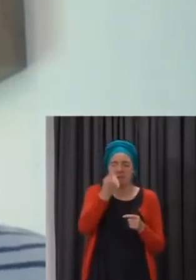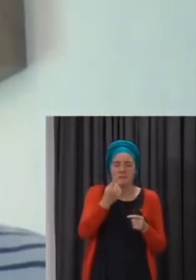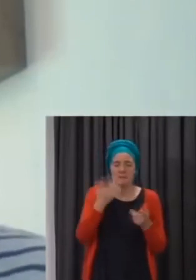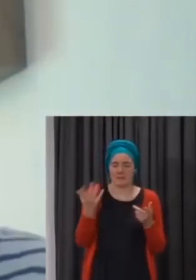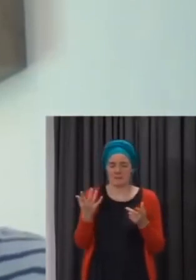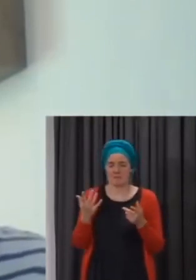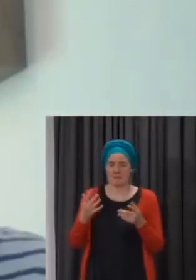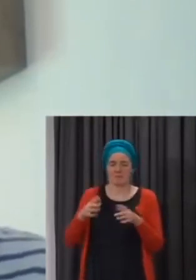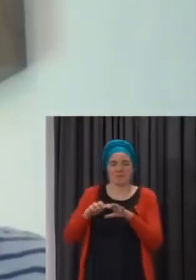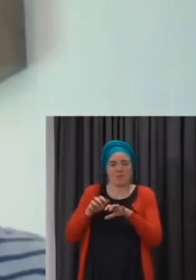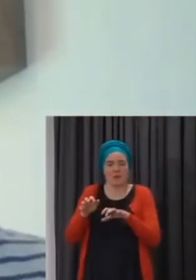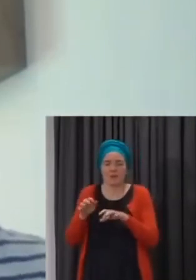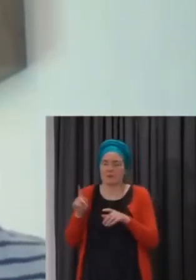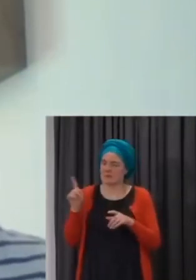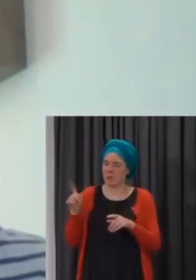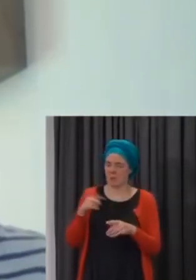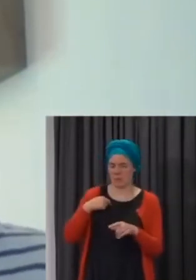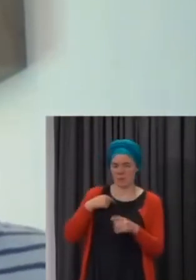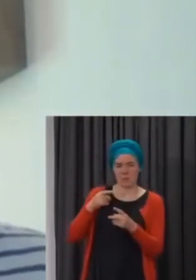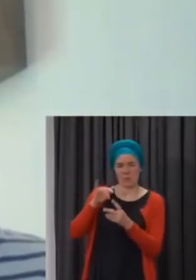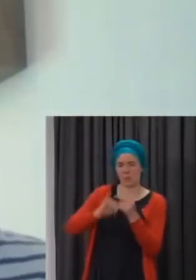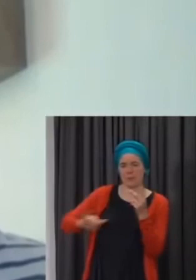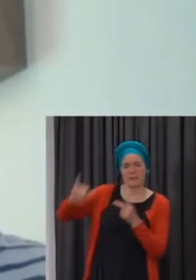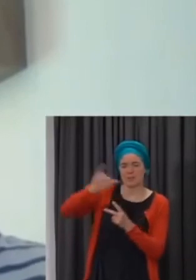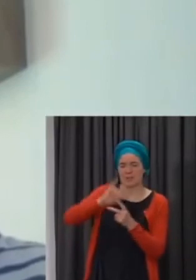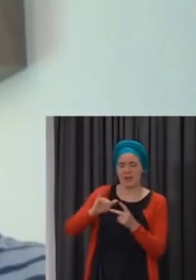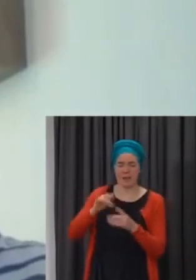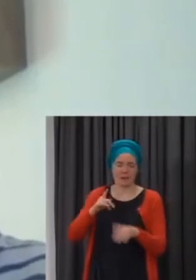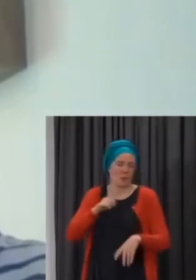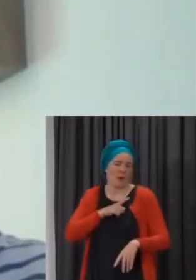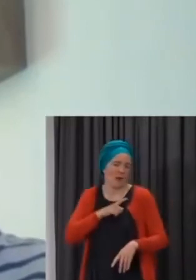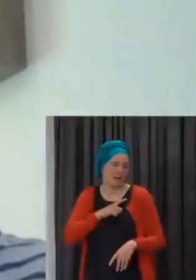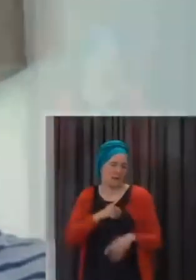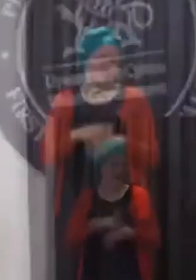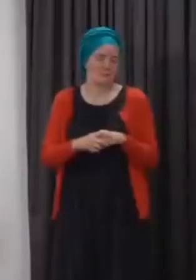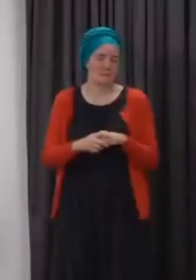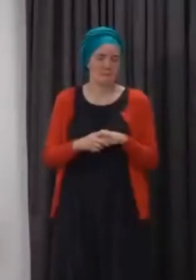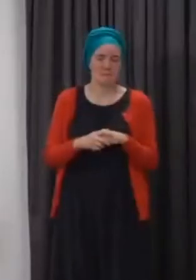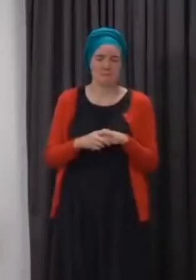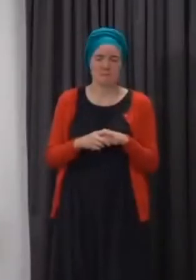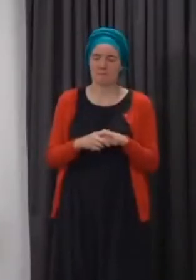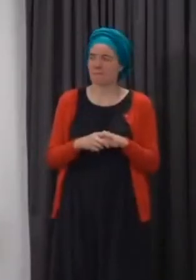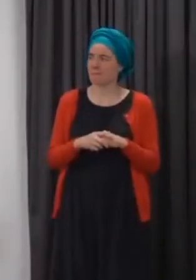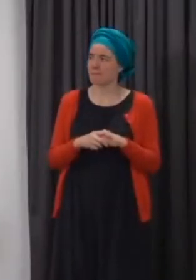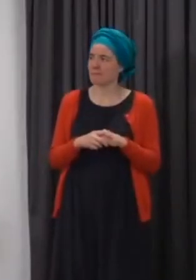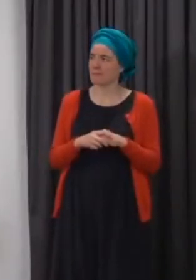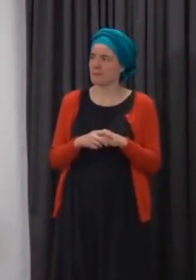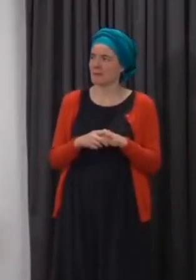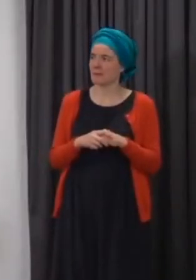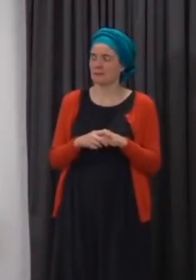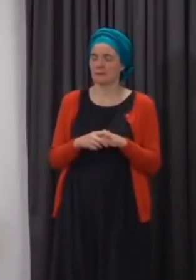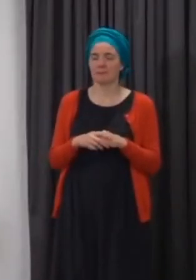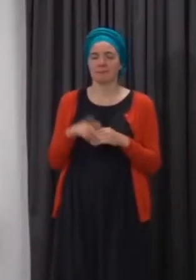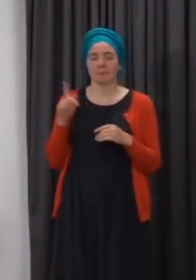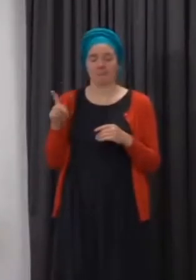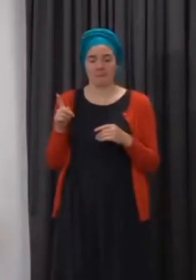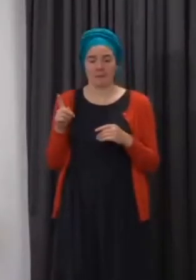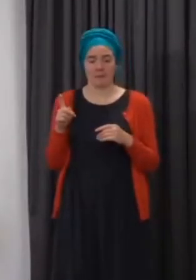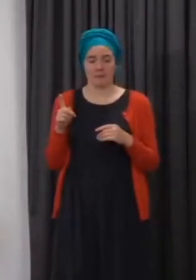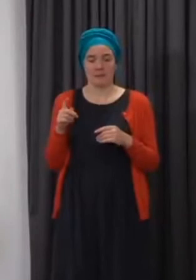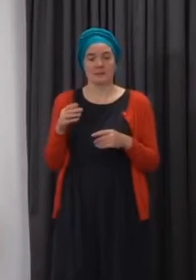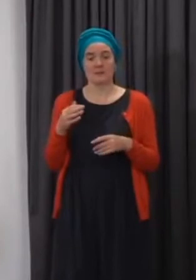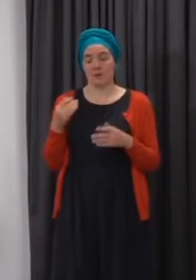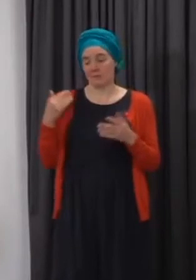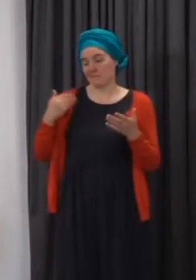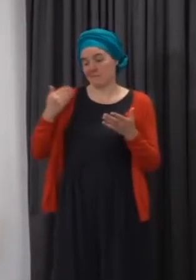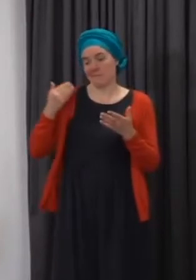are they at? And why has this change in status occurred? Yeah, I mean, I'm really aware that over these recent weeks, I've always been